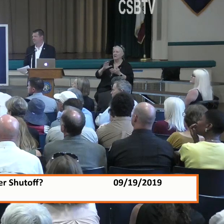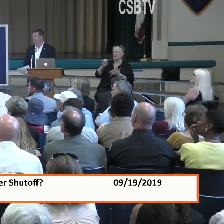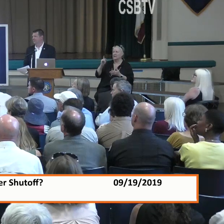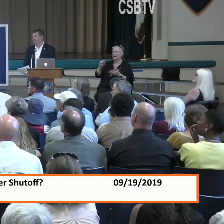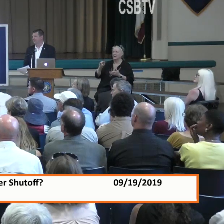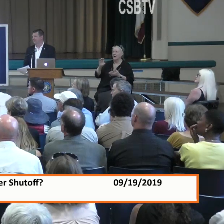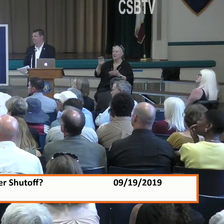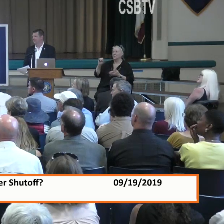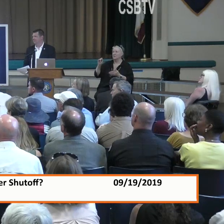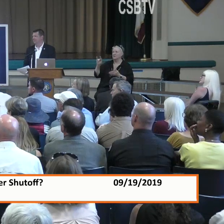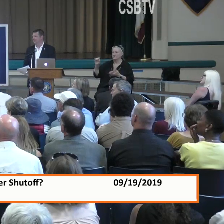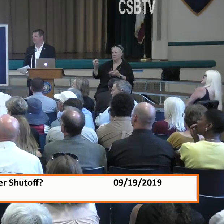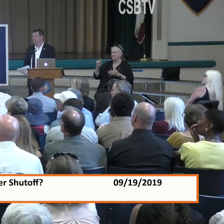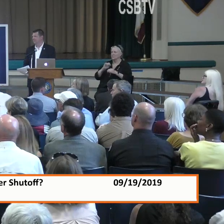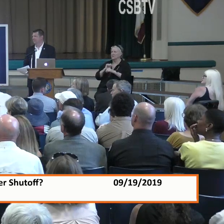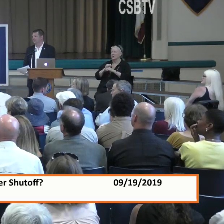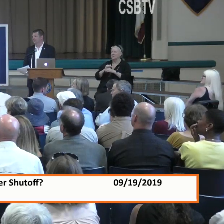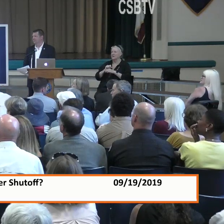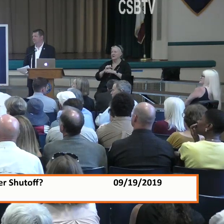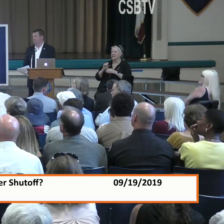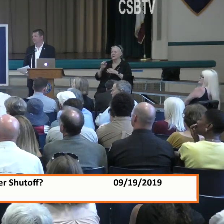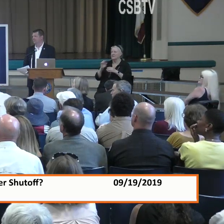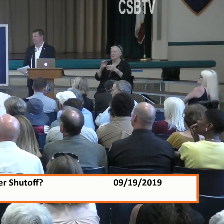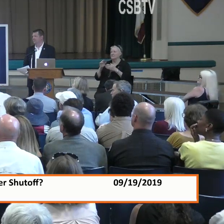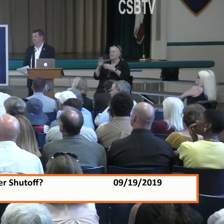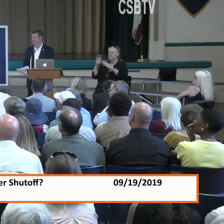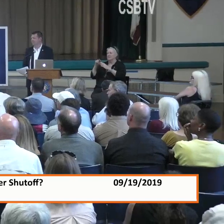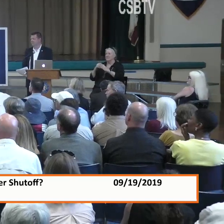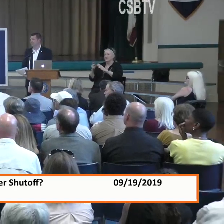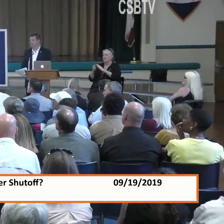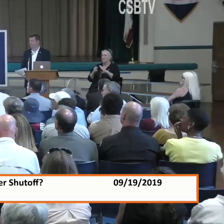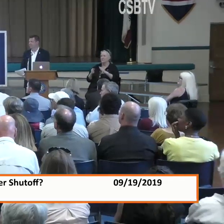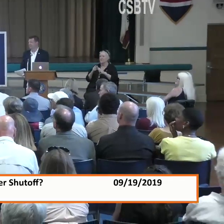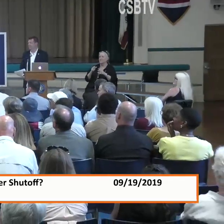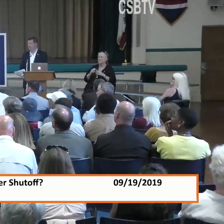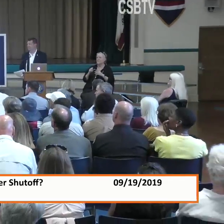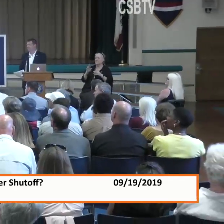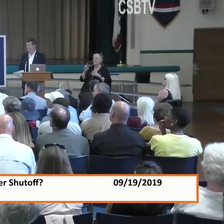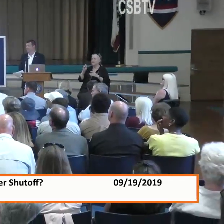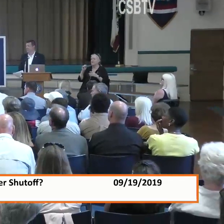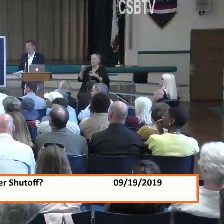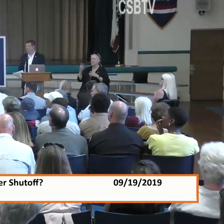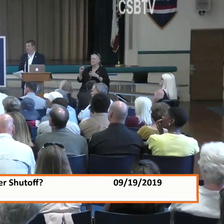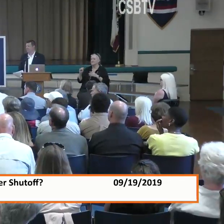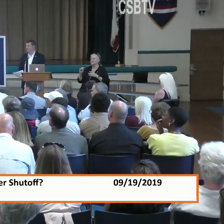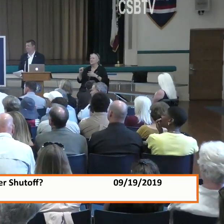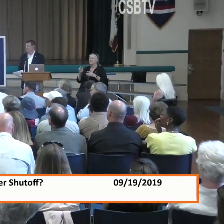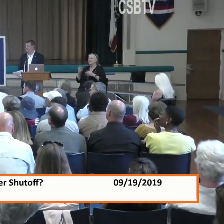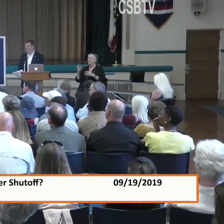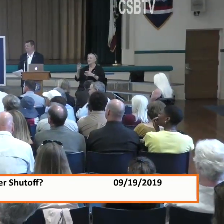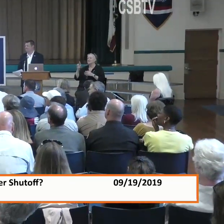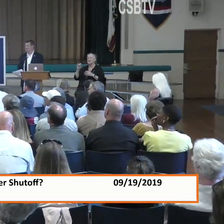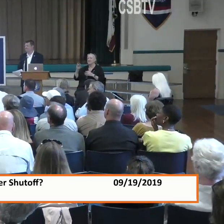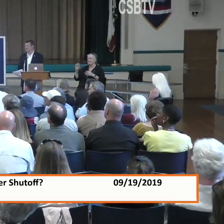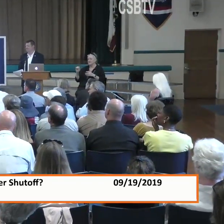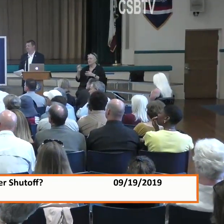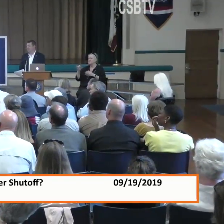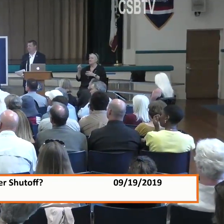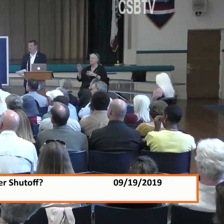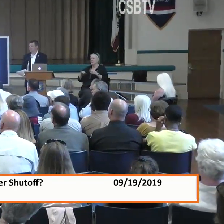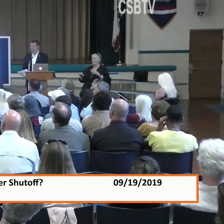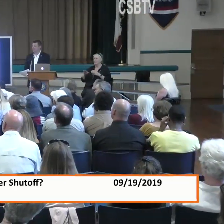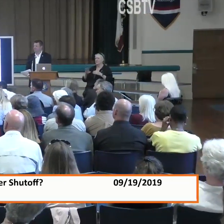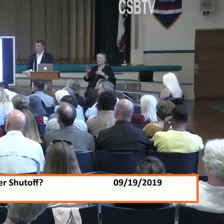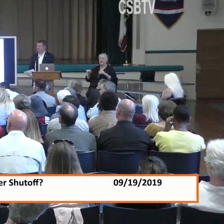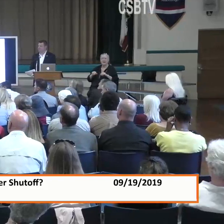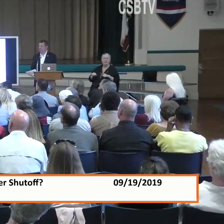on a framework for bringing renewables-driven resilience to the Santa Barbara region, to the whole area served by Southern California